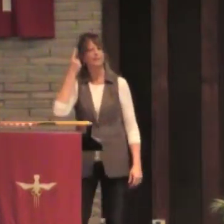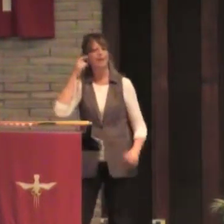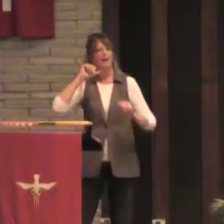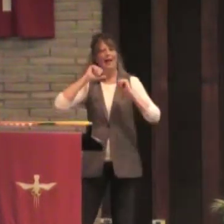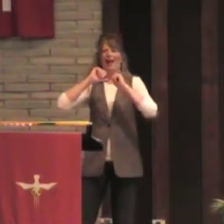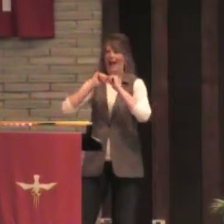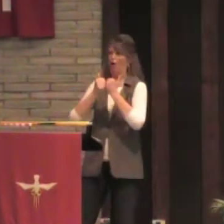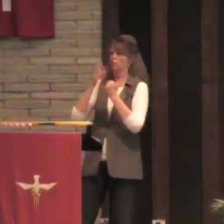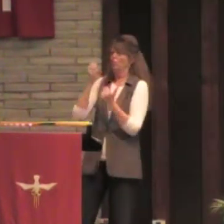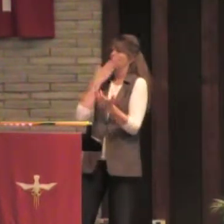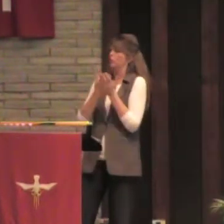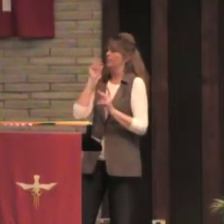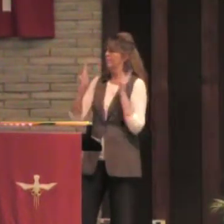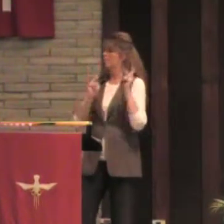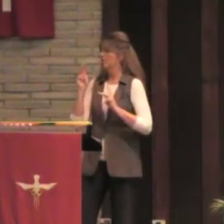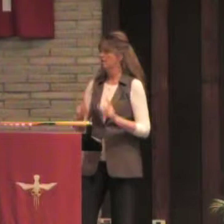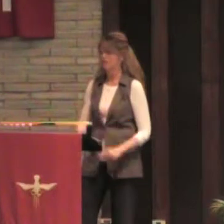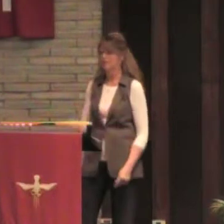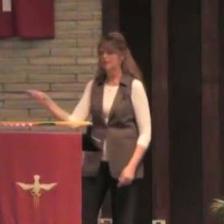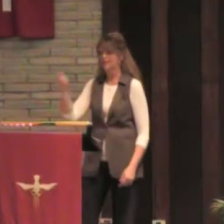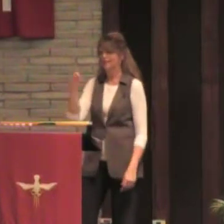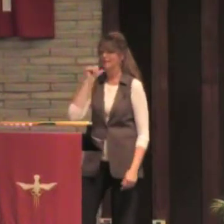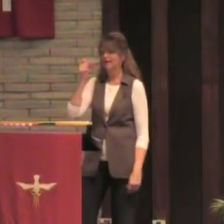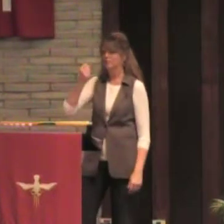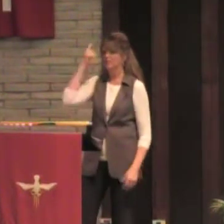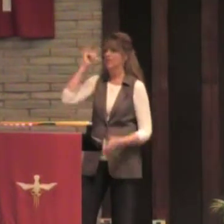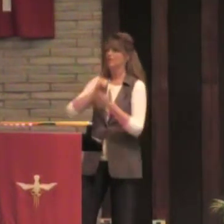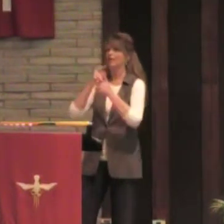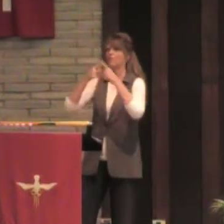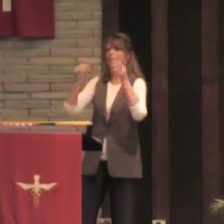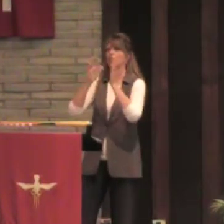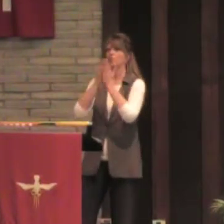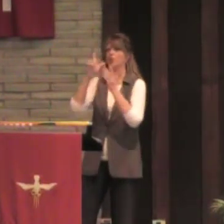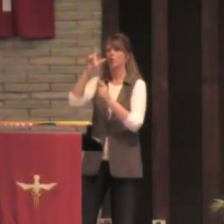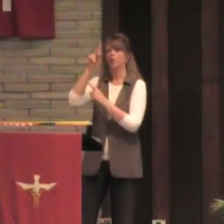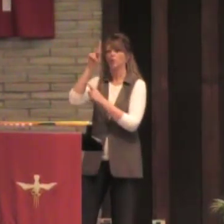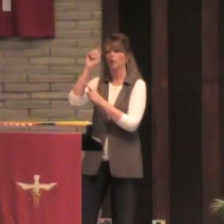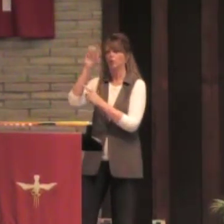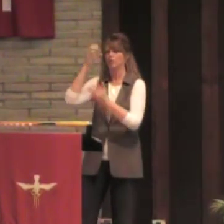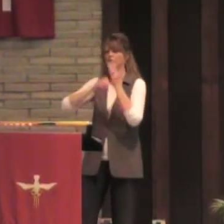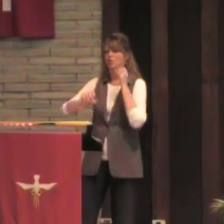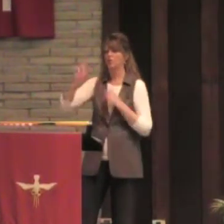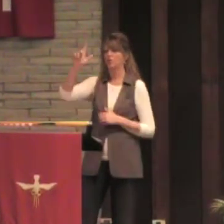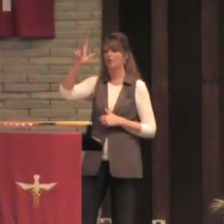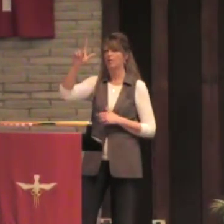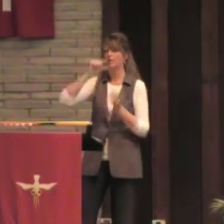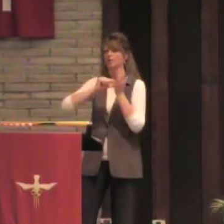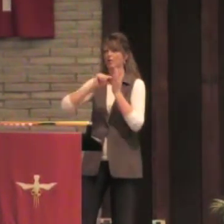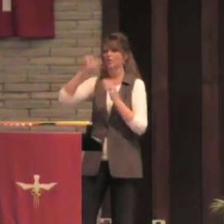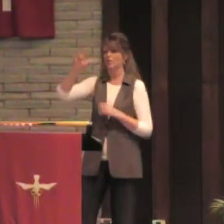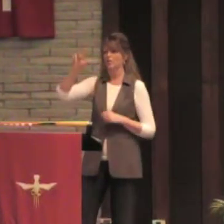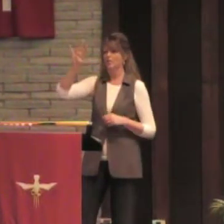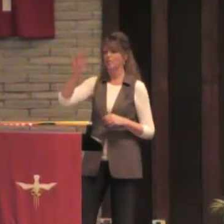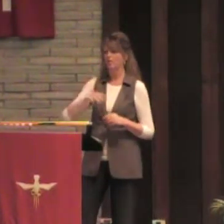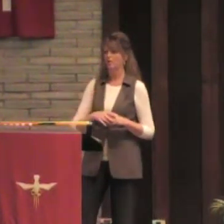didn't understand. They didn't know how to be good people. And that came from Luke chapter 23,